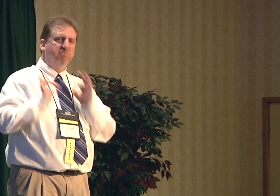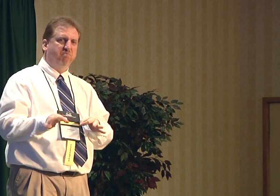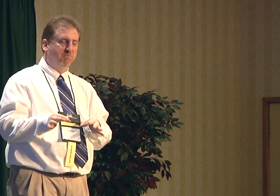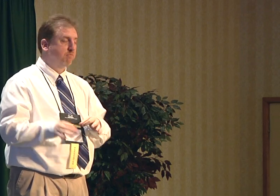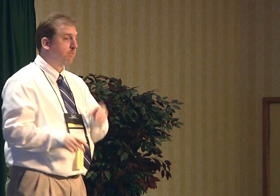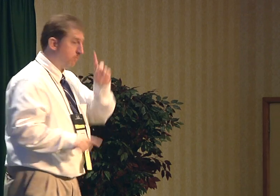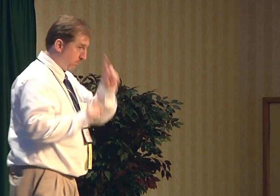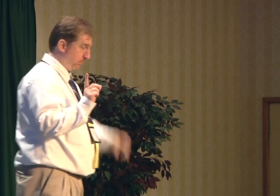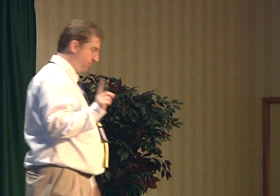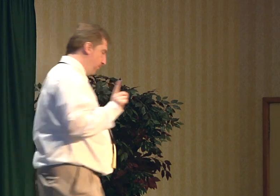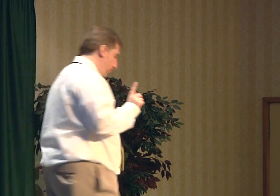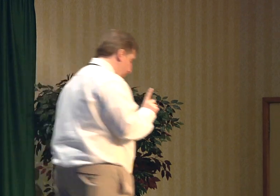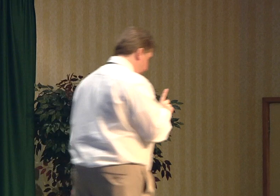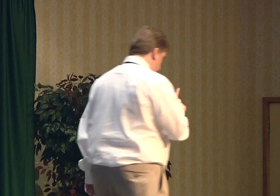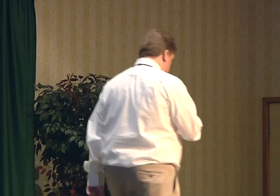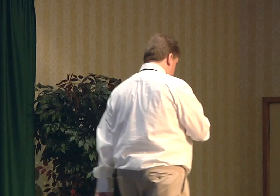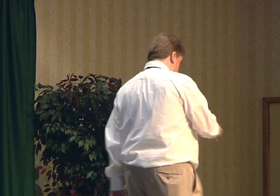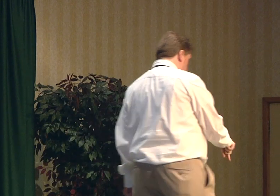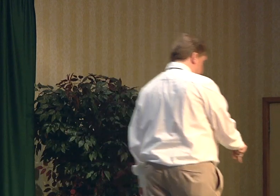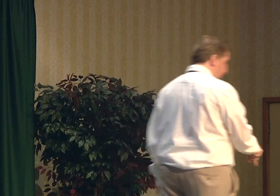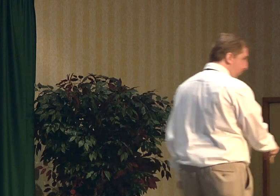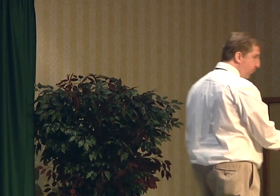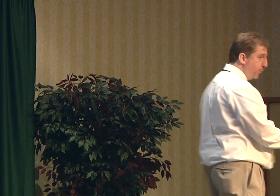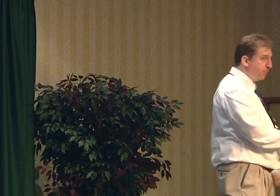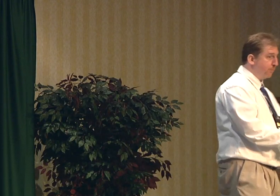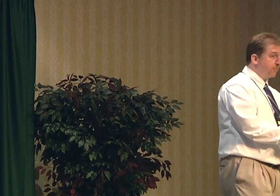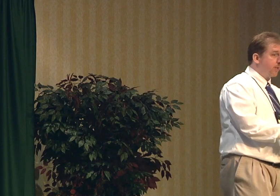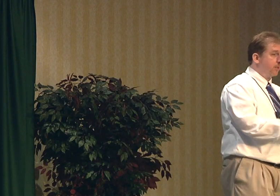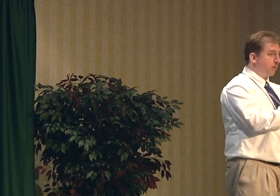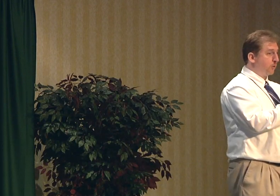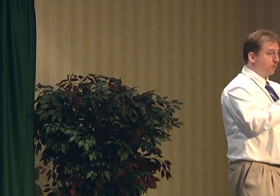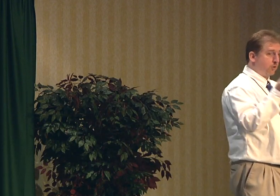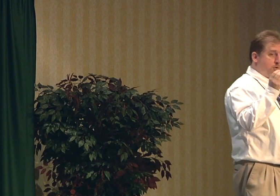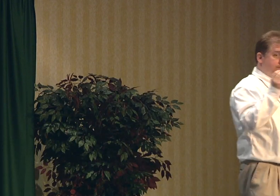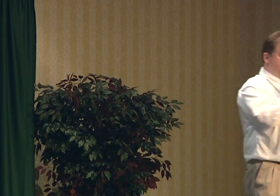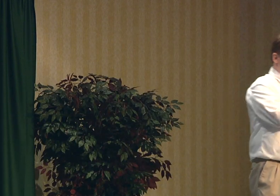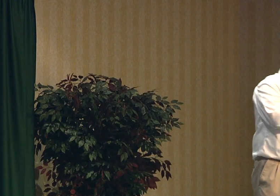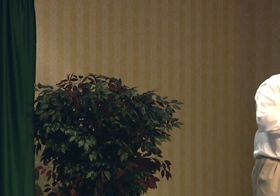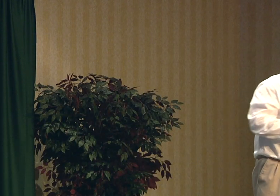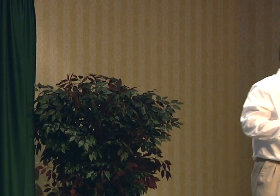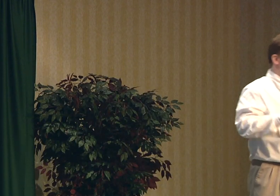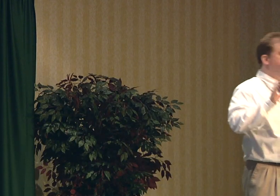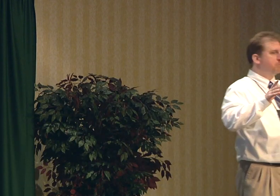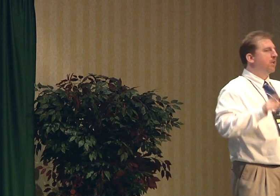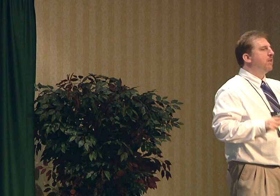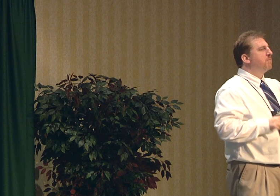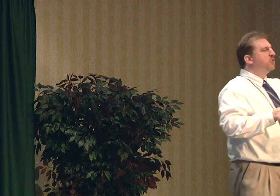an interpreter that is competent and certified, right? But let's take it the same scenario or maybe into a medical or healthcare